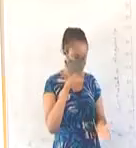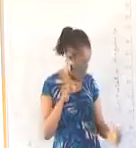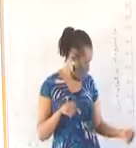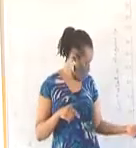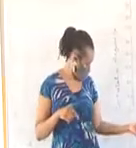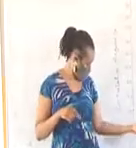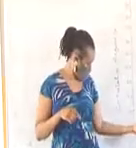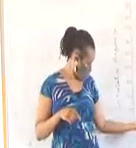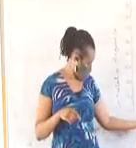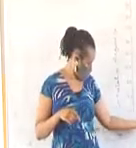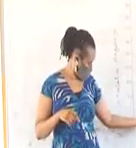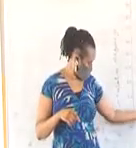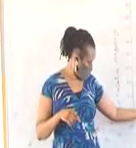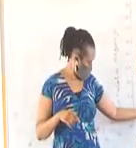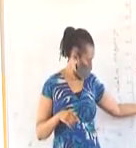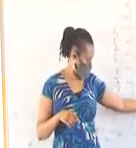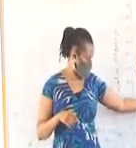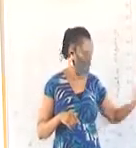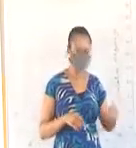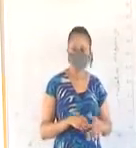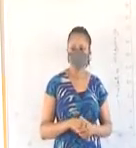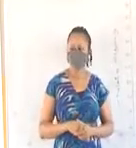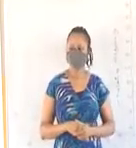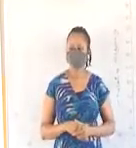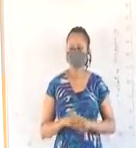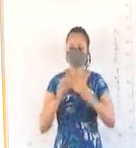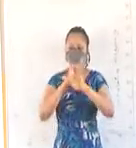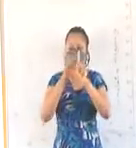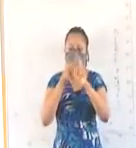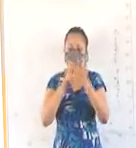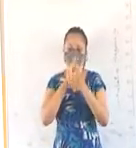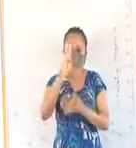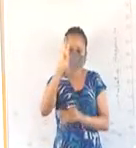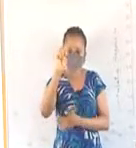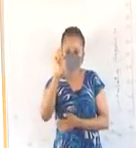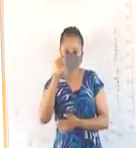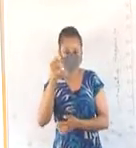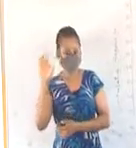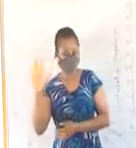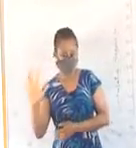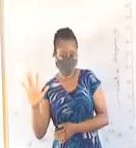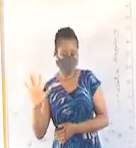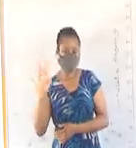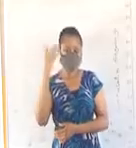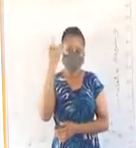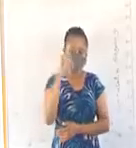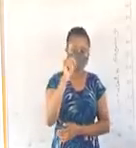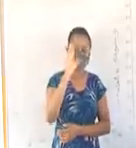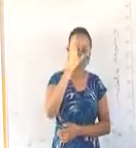When it is 40.5, the cumulative frequency is 28. I hope you can all see